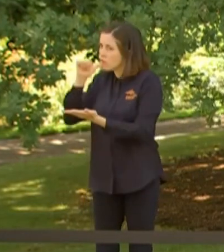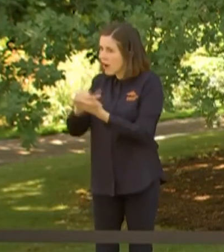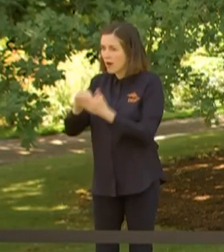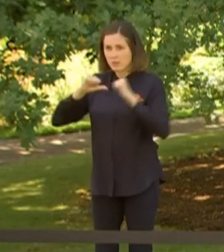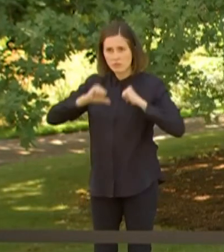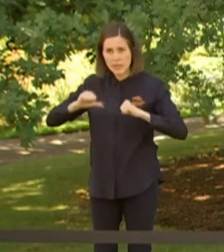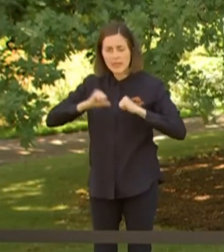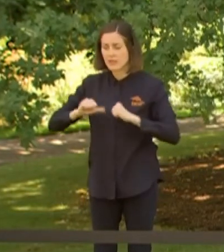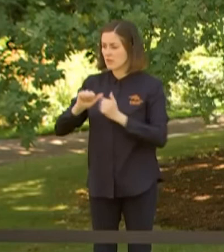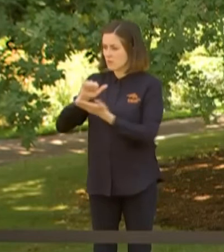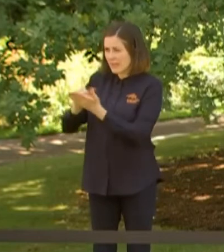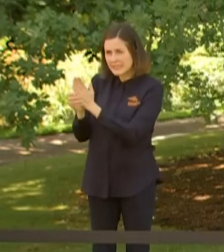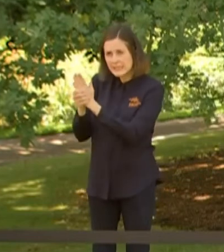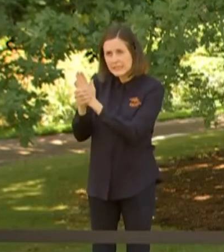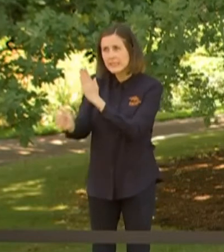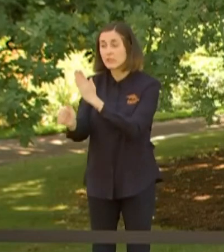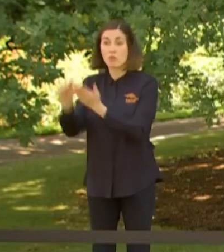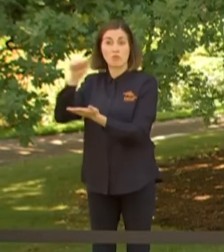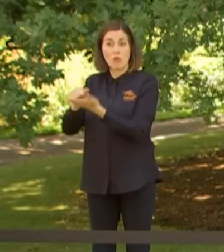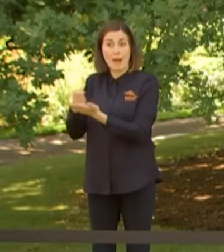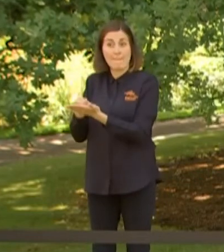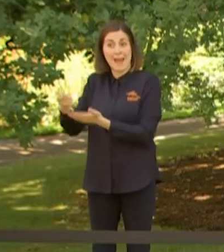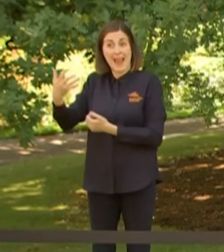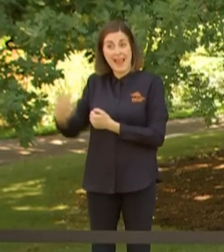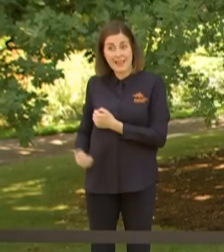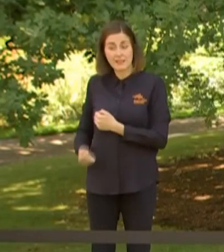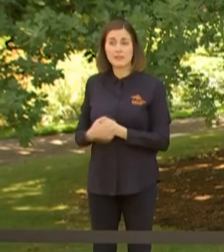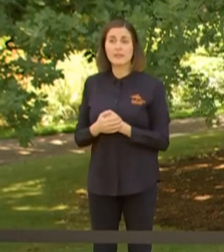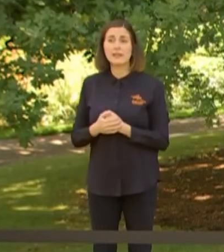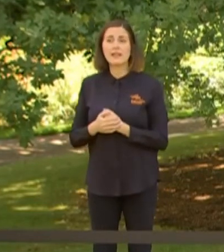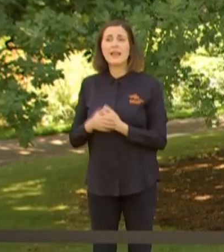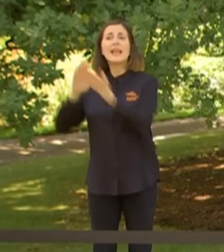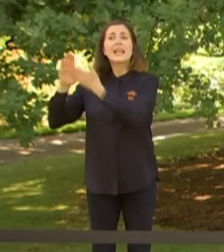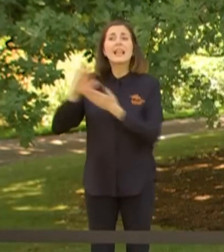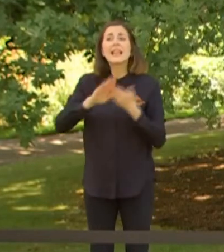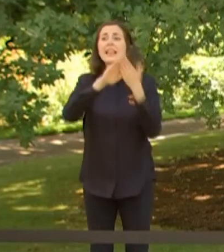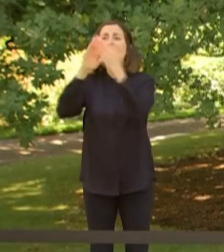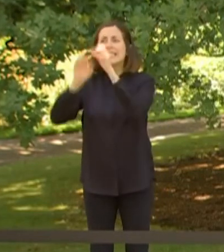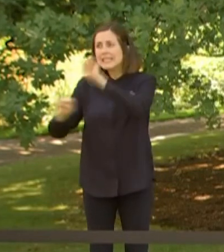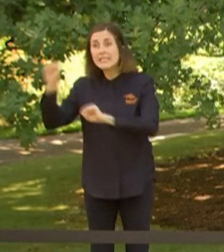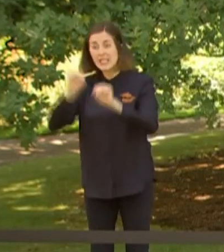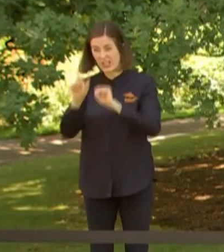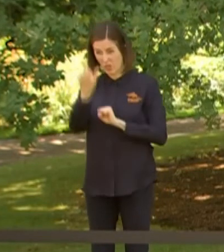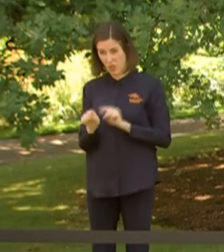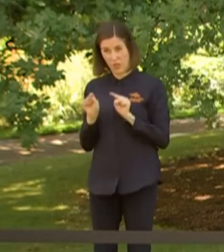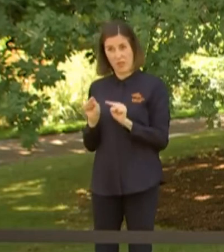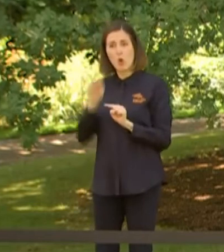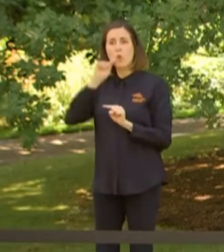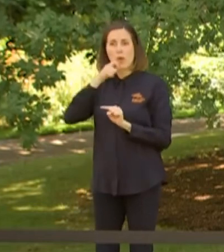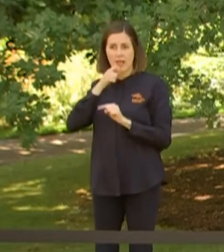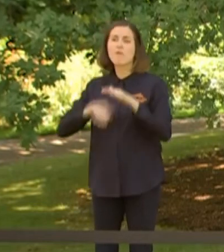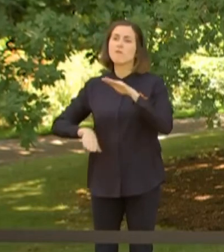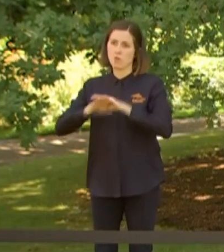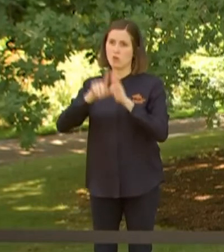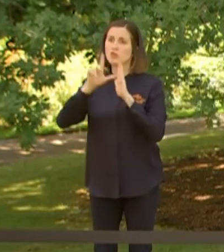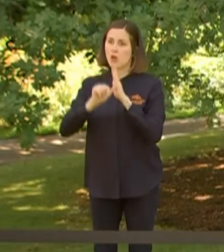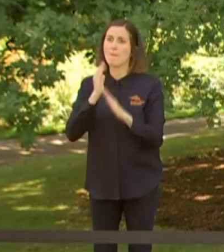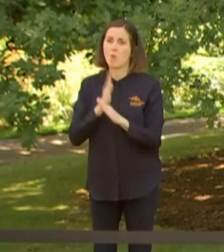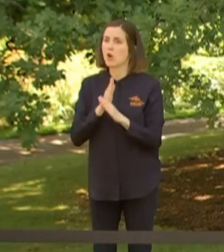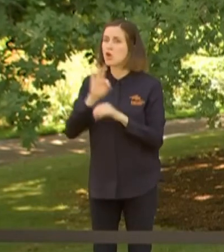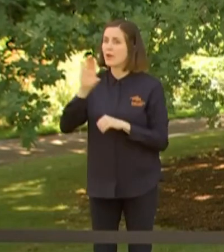our cleaning staff are full-time, so that there is no temptation, no ability for people to work second jobs. There are